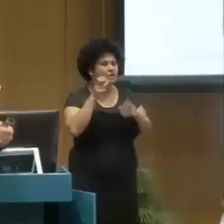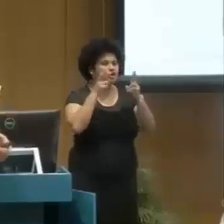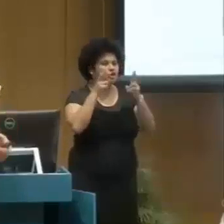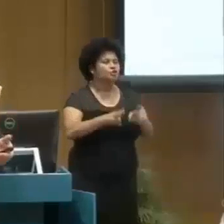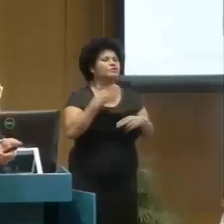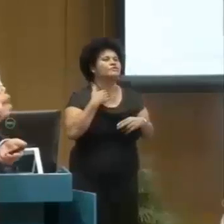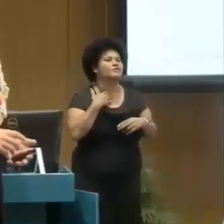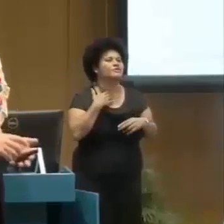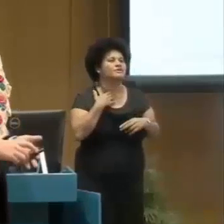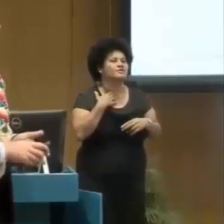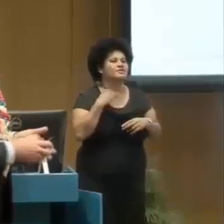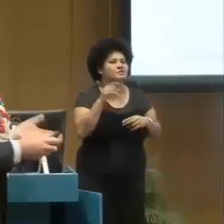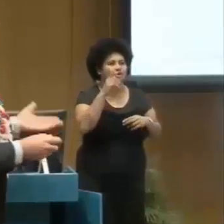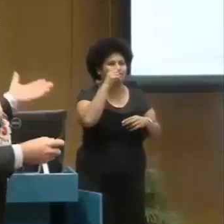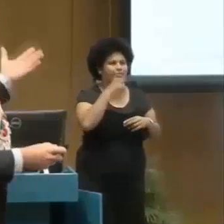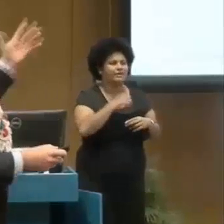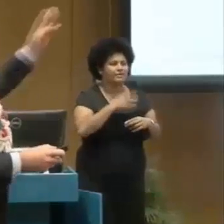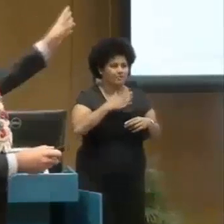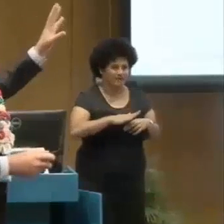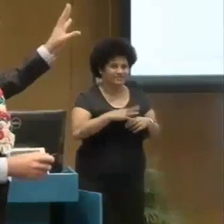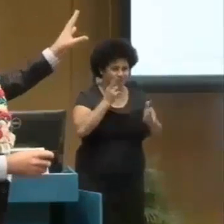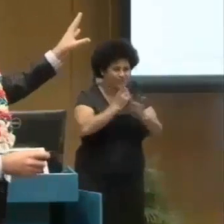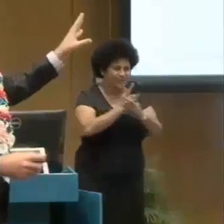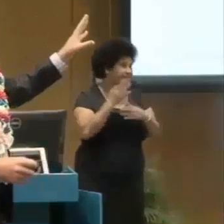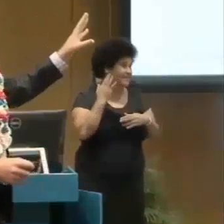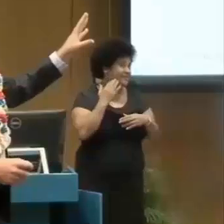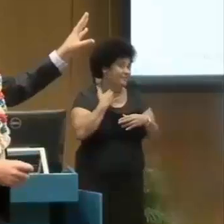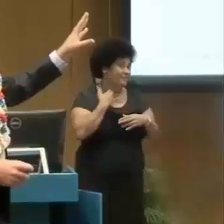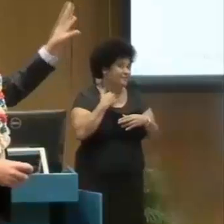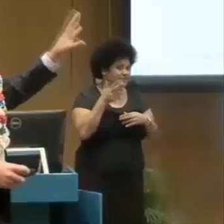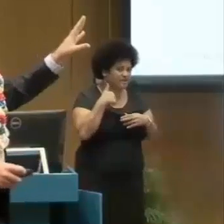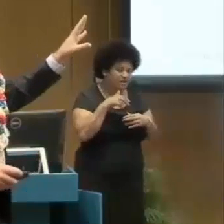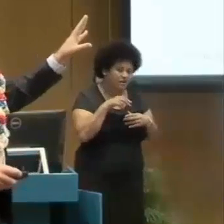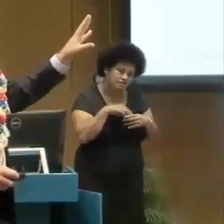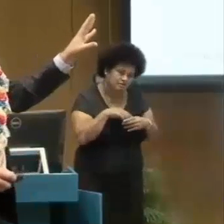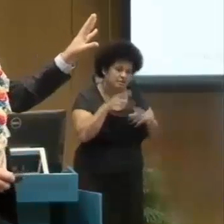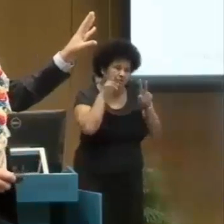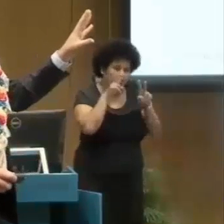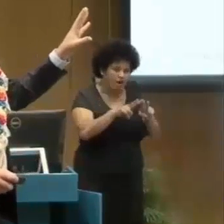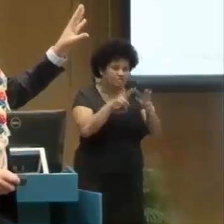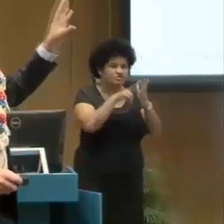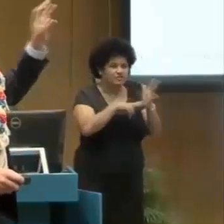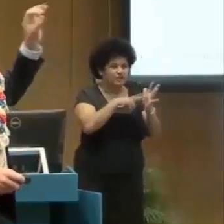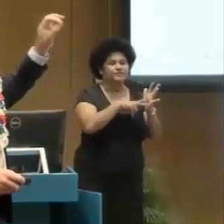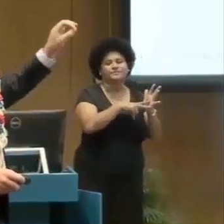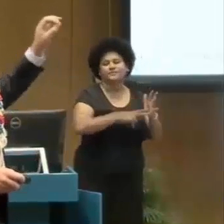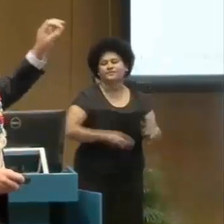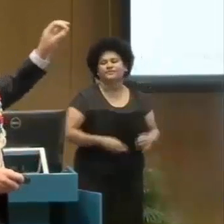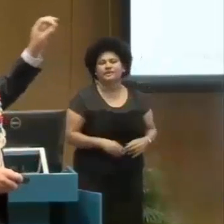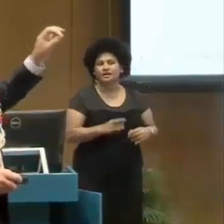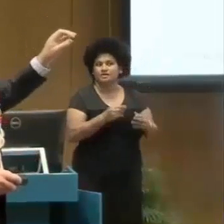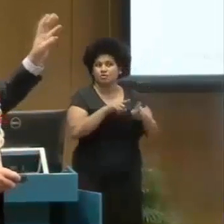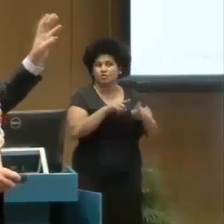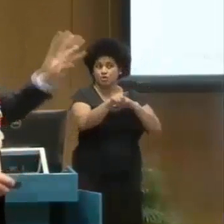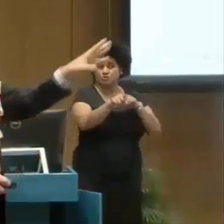just reading. So we submit. So a lot of what we do now, particularly in terms of our training support, is through the